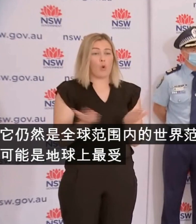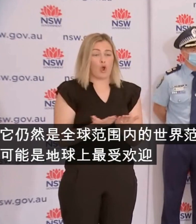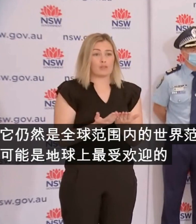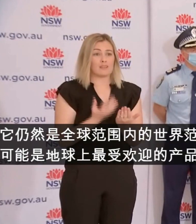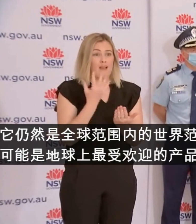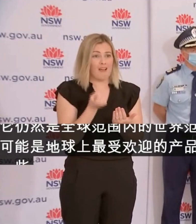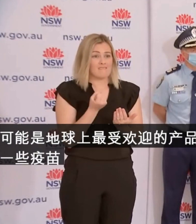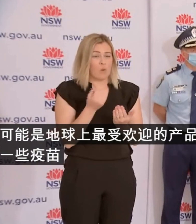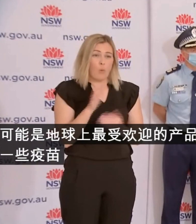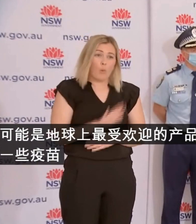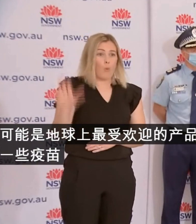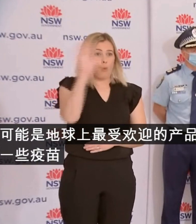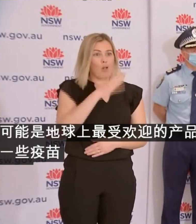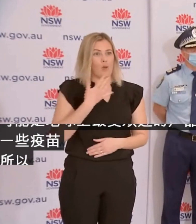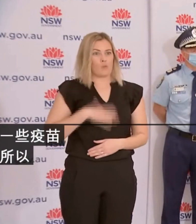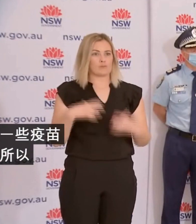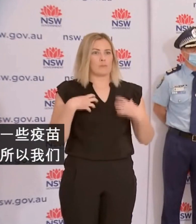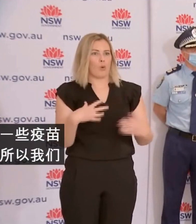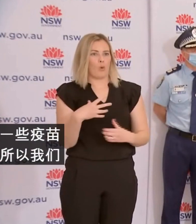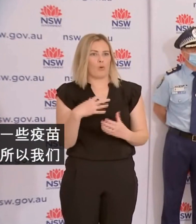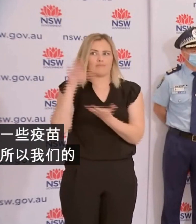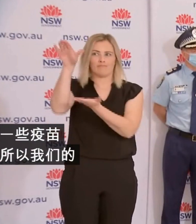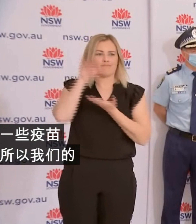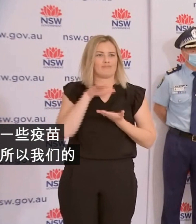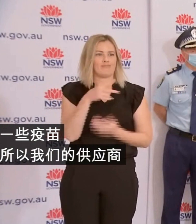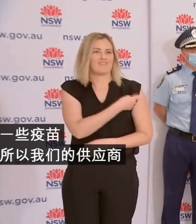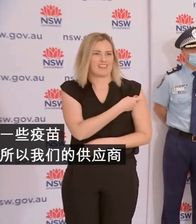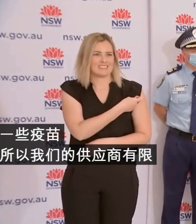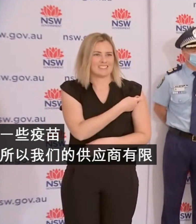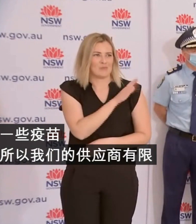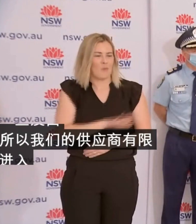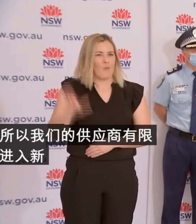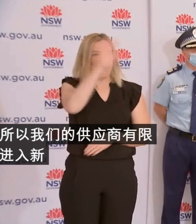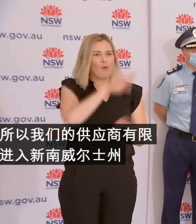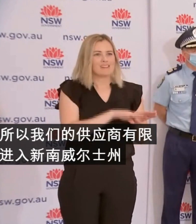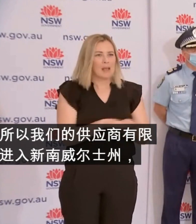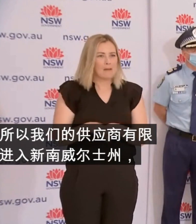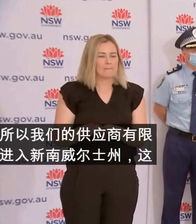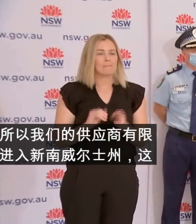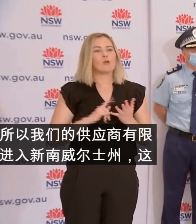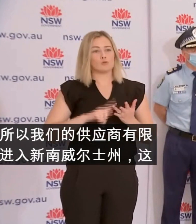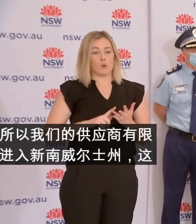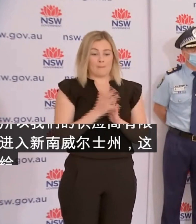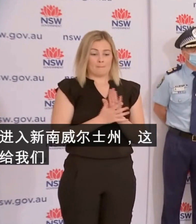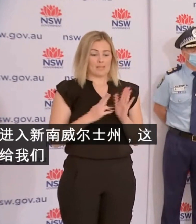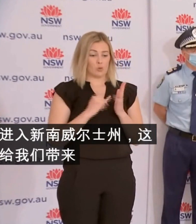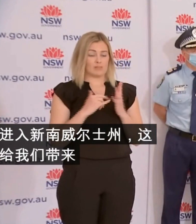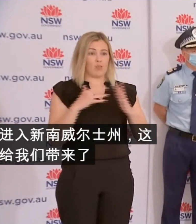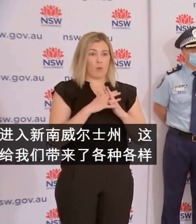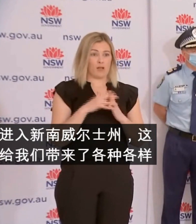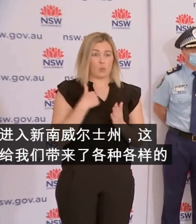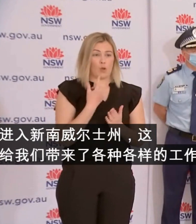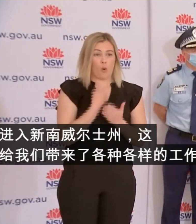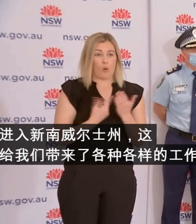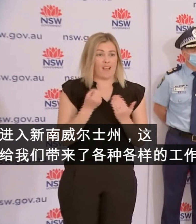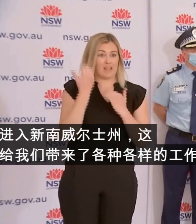popular product on earth, get some vaccine. So we have had limited supplies coming into New South Wales, and that's created all sorts of work